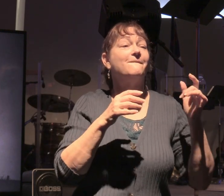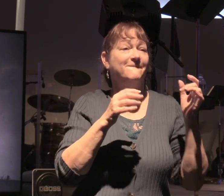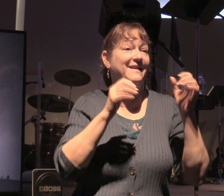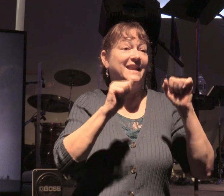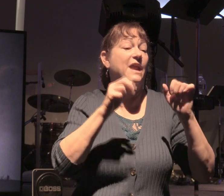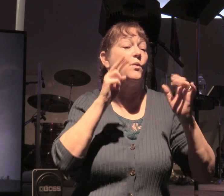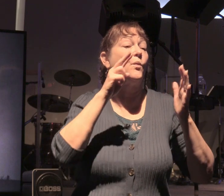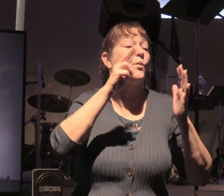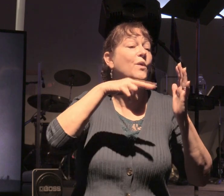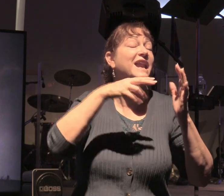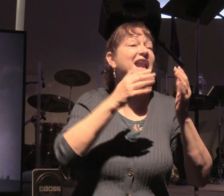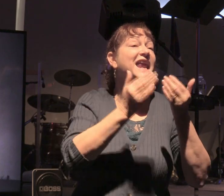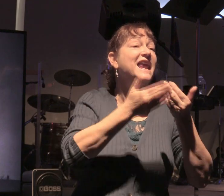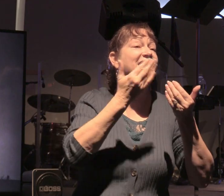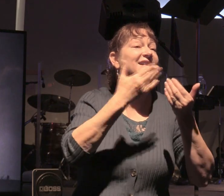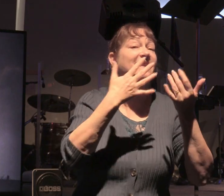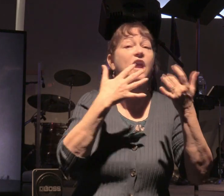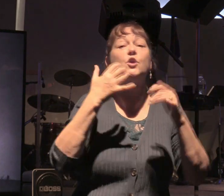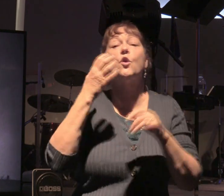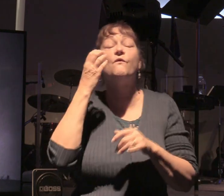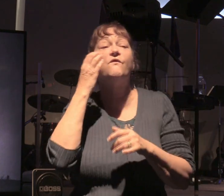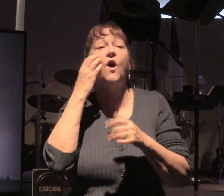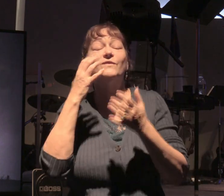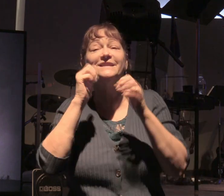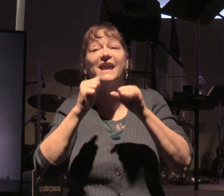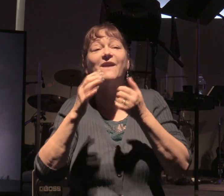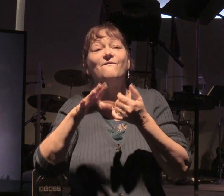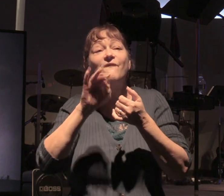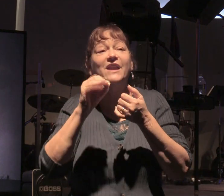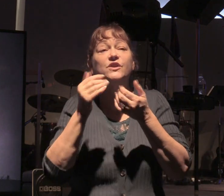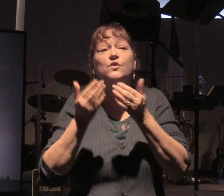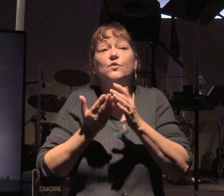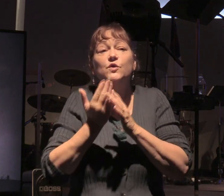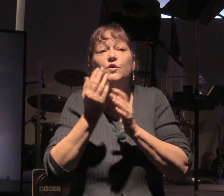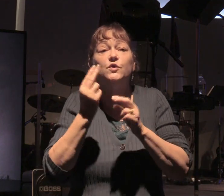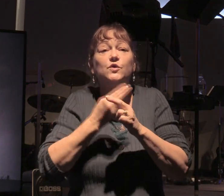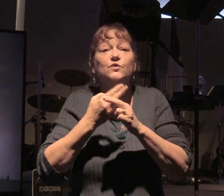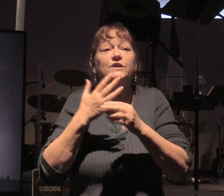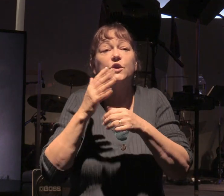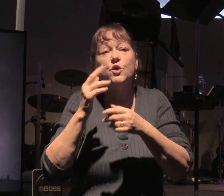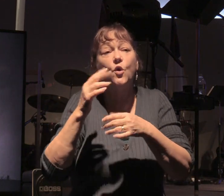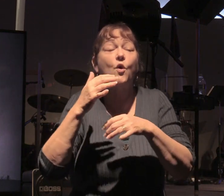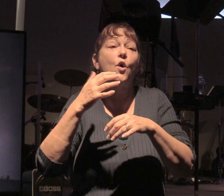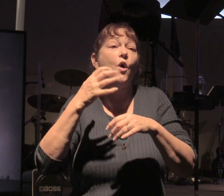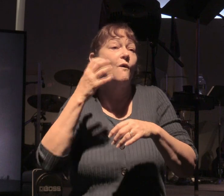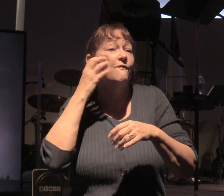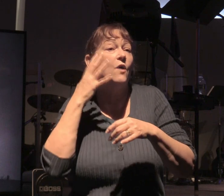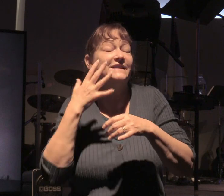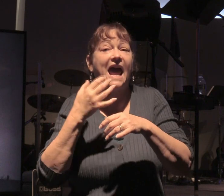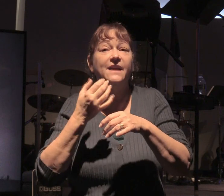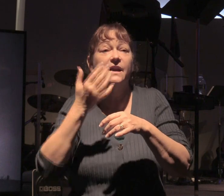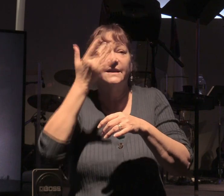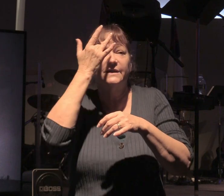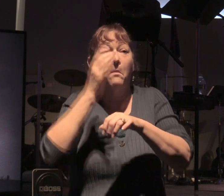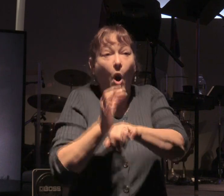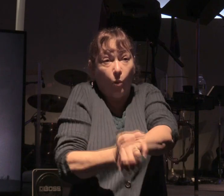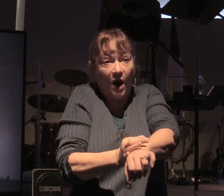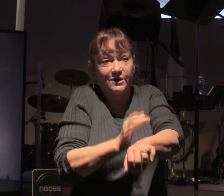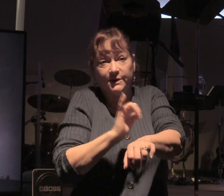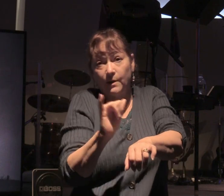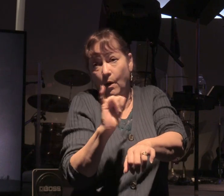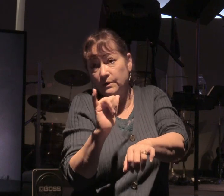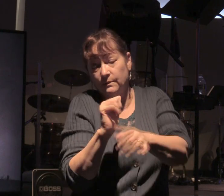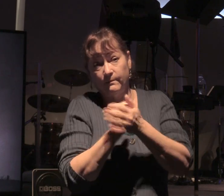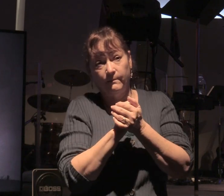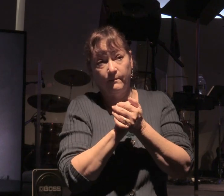devices on your phones and your, well, the newer smartwatches. It is possible for the government to